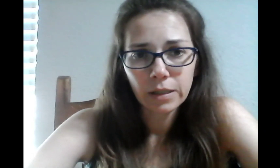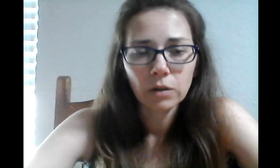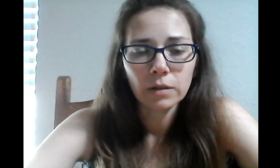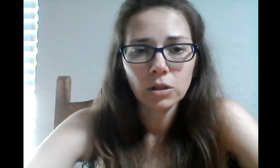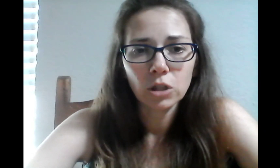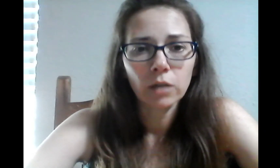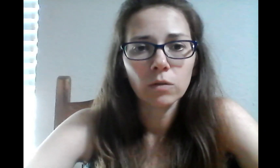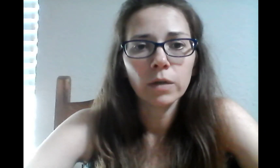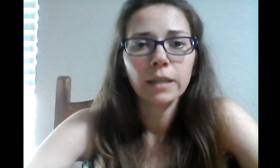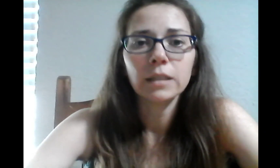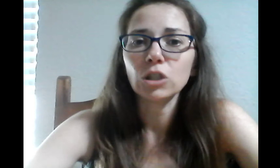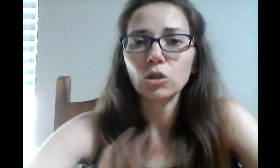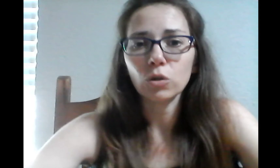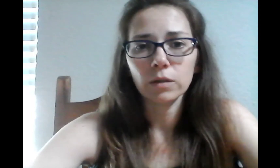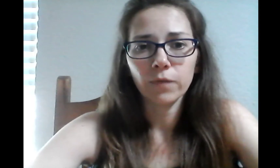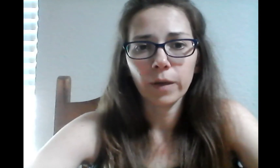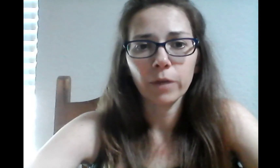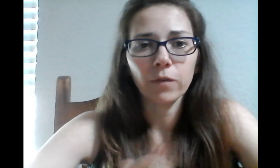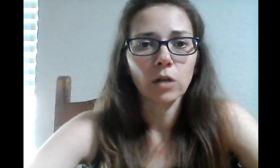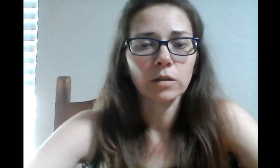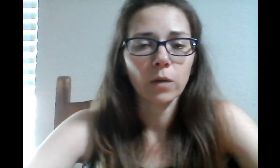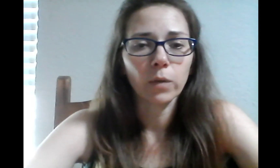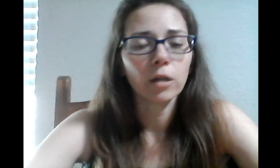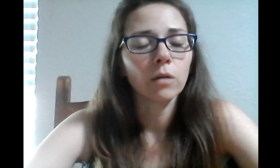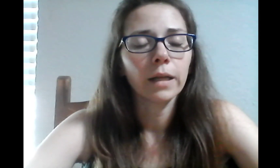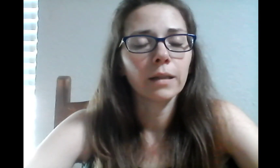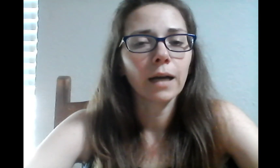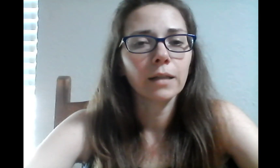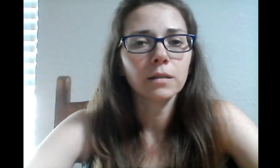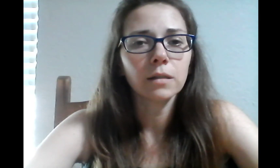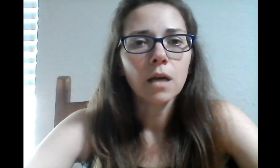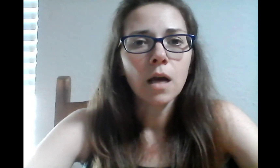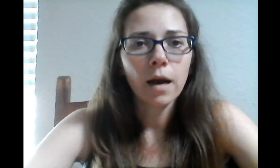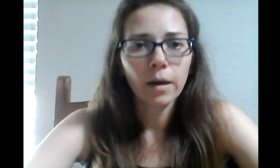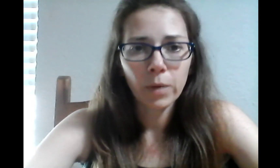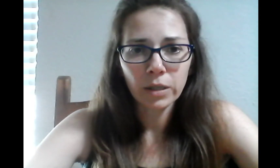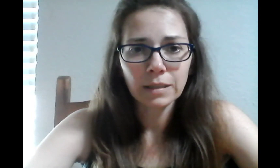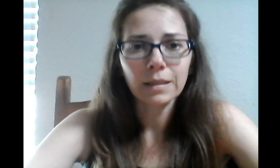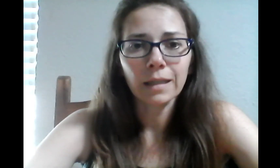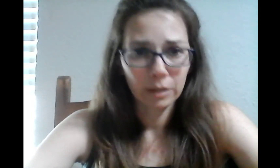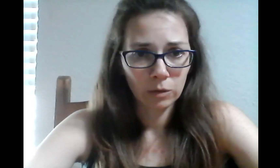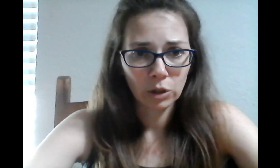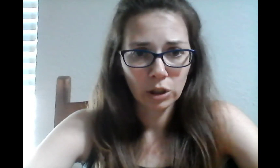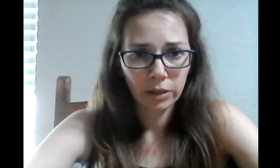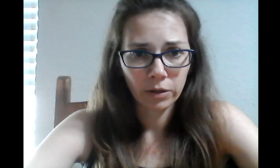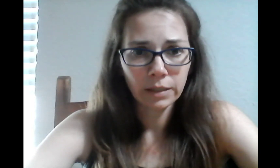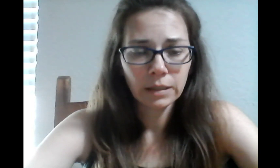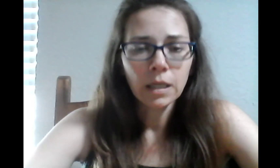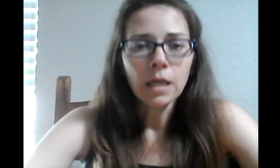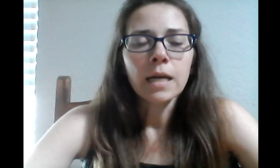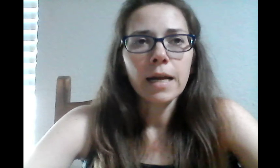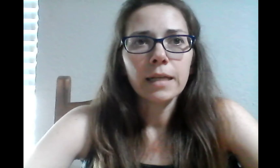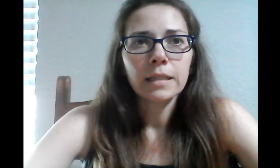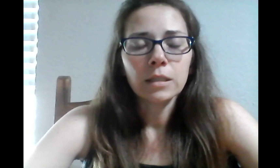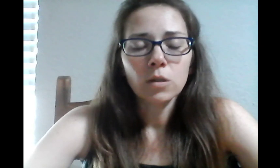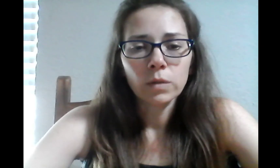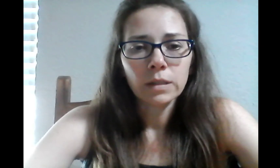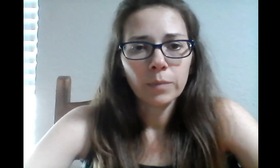on this channel in addition to the family vlog that we do, and that is an American Sign Language series. It is going to be